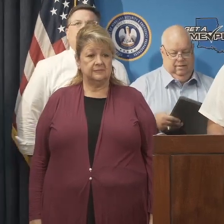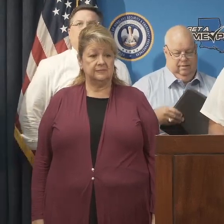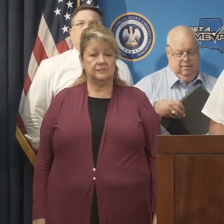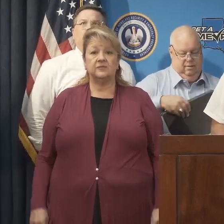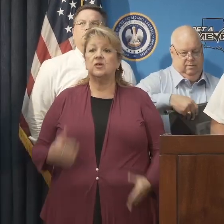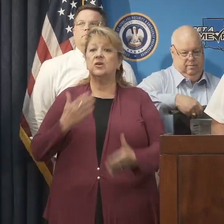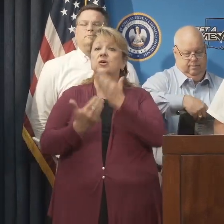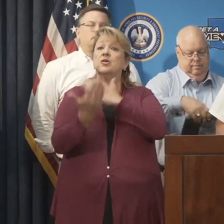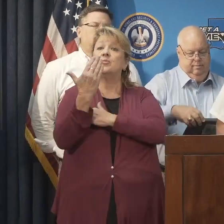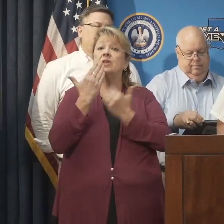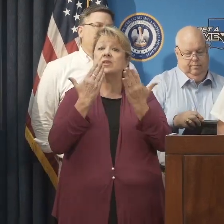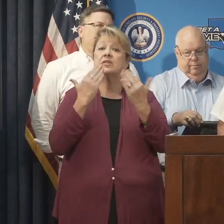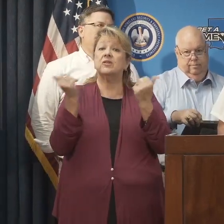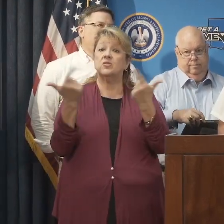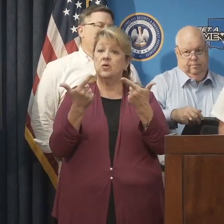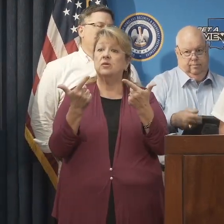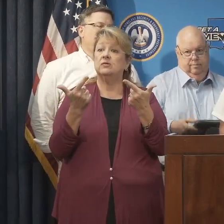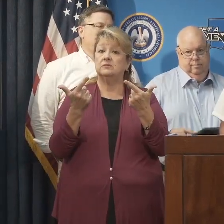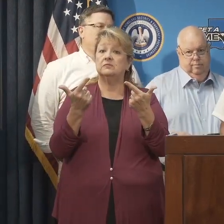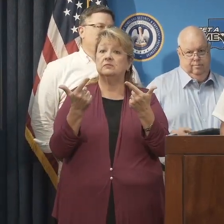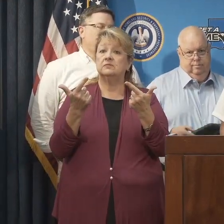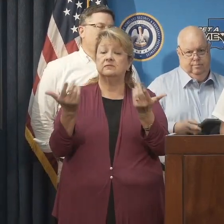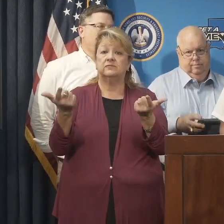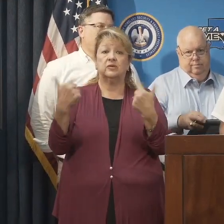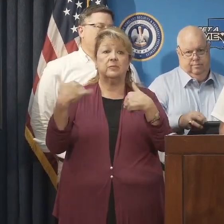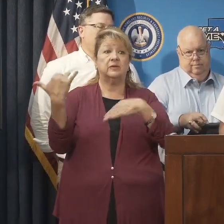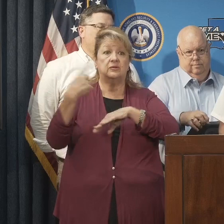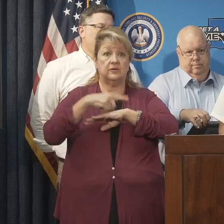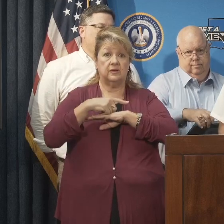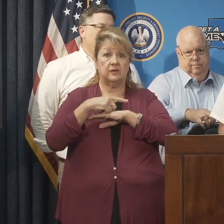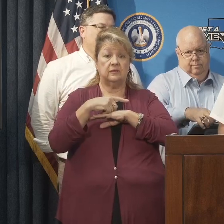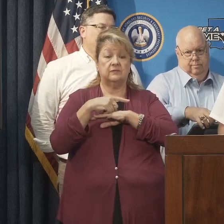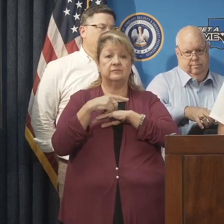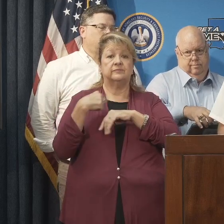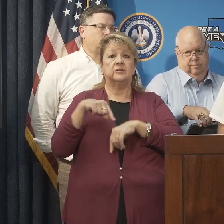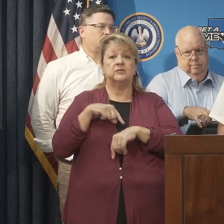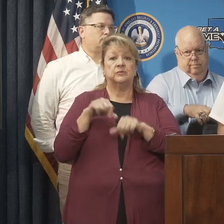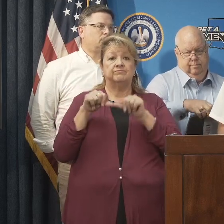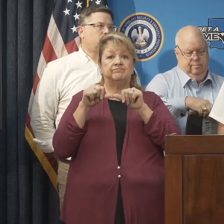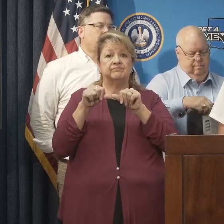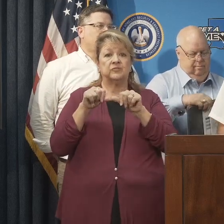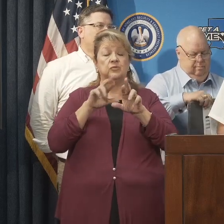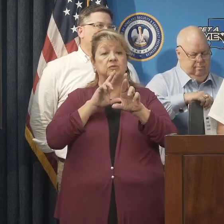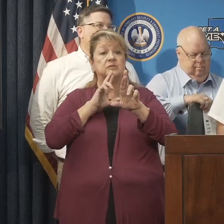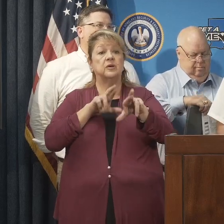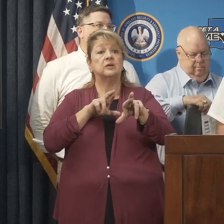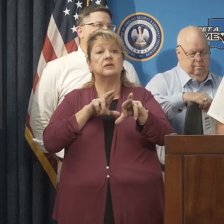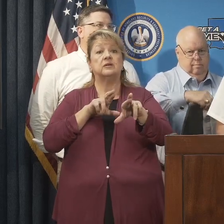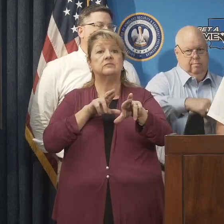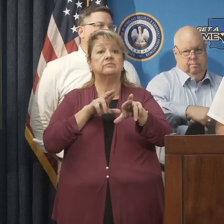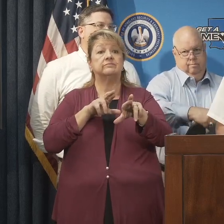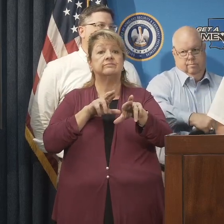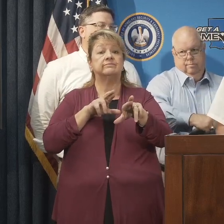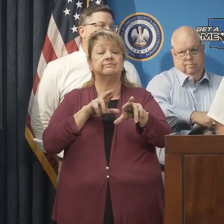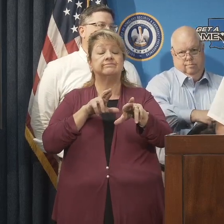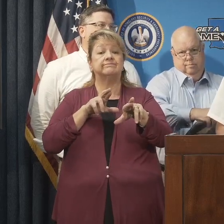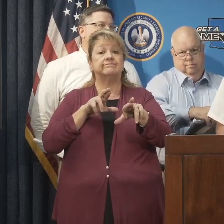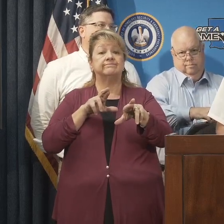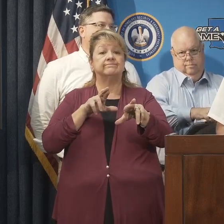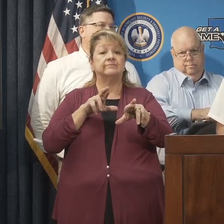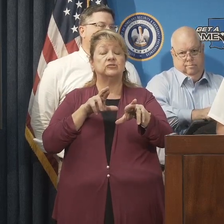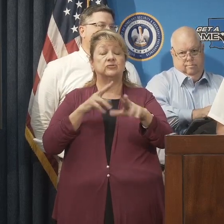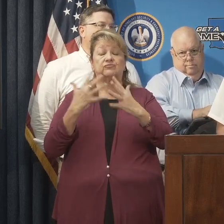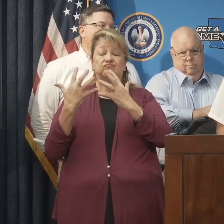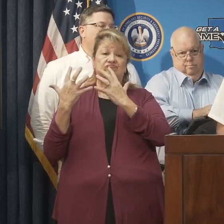Well, good morning. Thank all of you for being here today as we continue to respond to the wildfires that we're